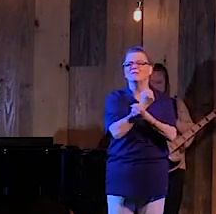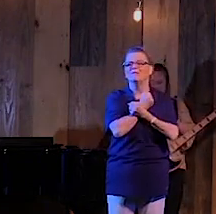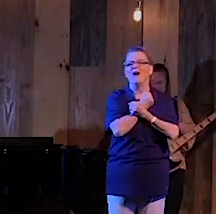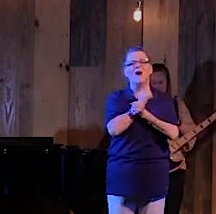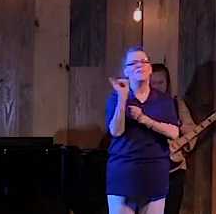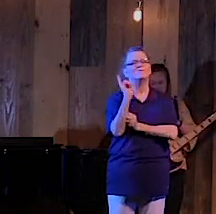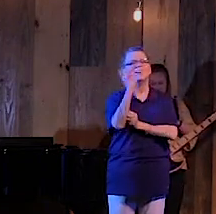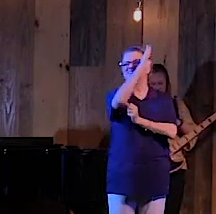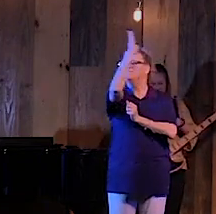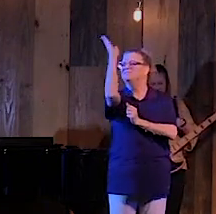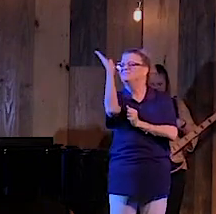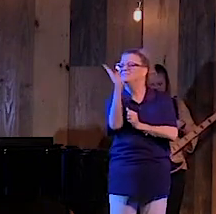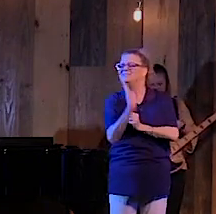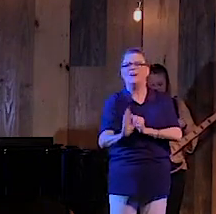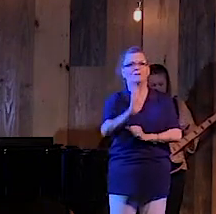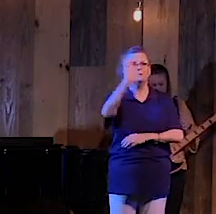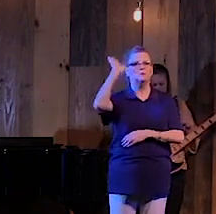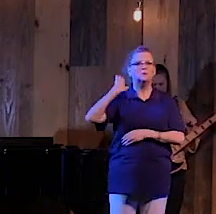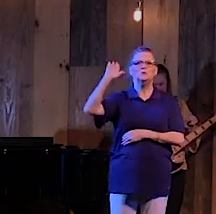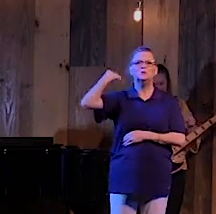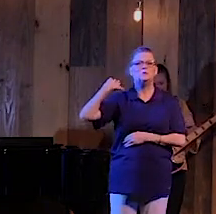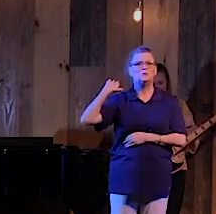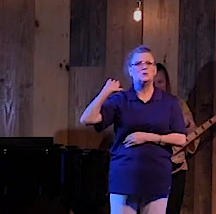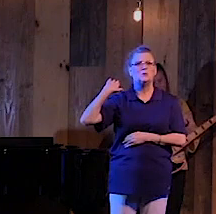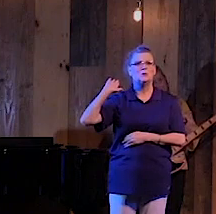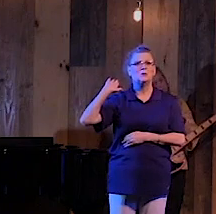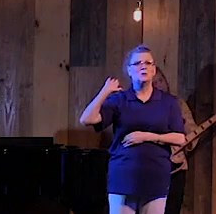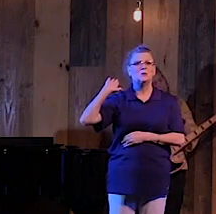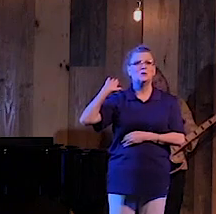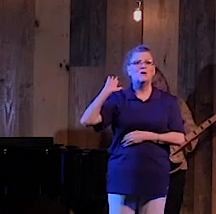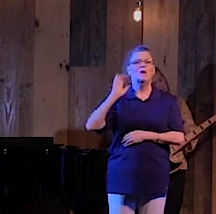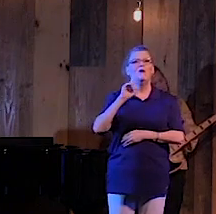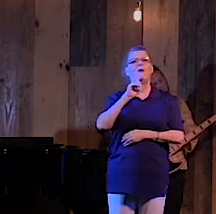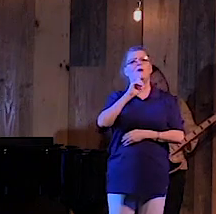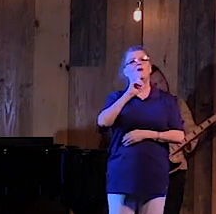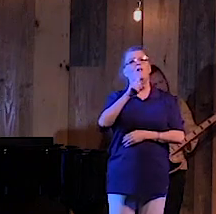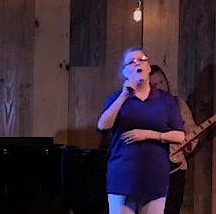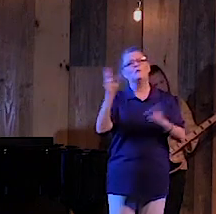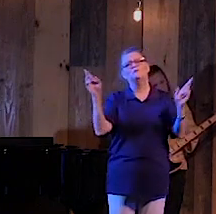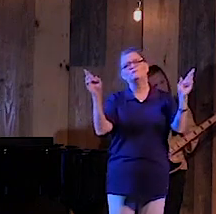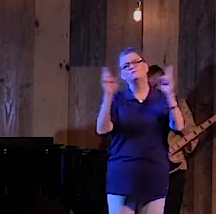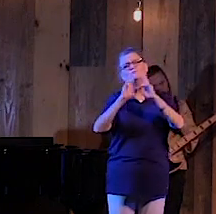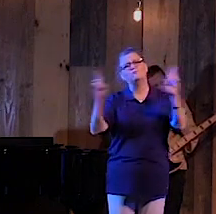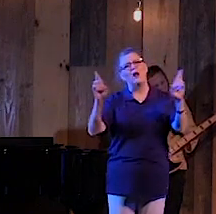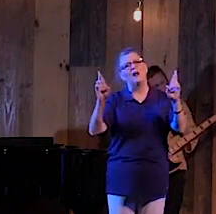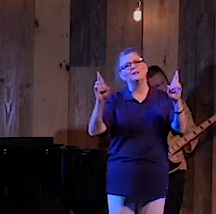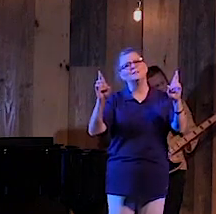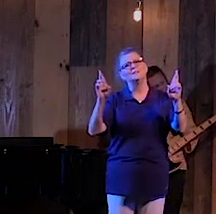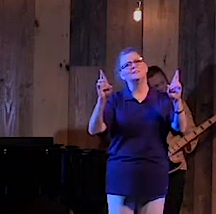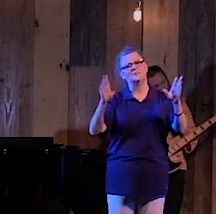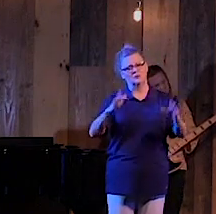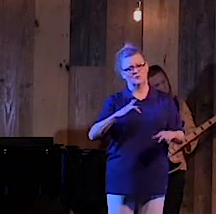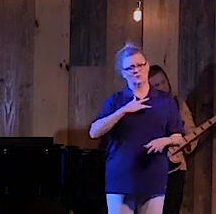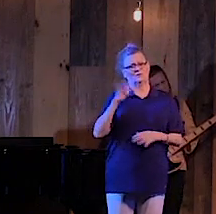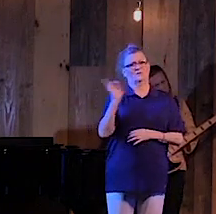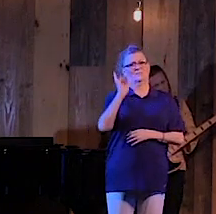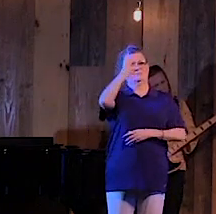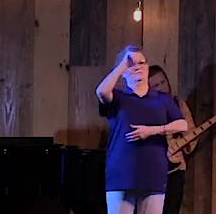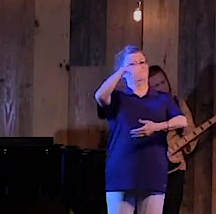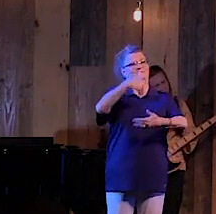never been loved before? Are you ready to be treated like a son of